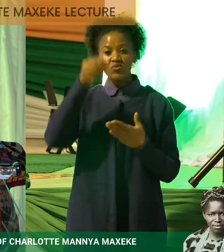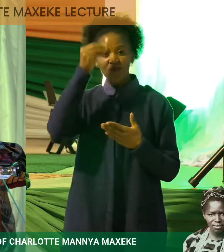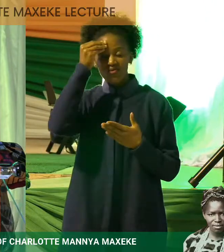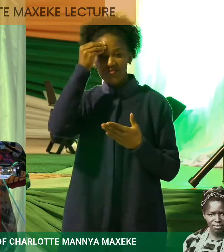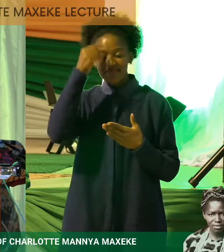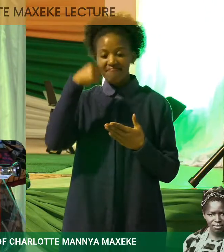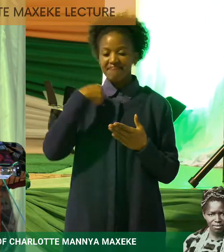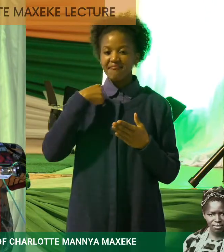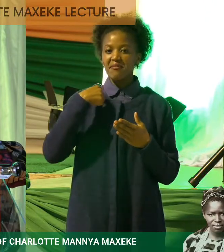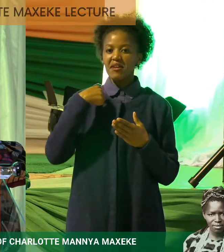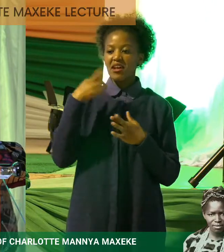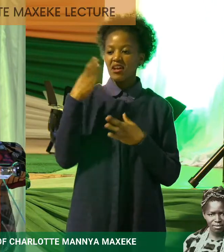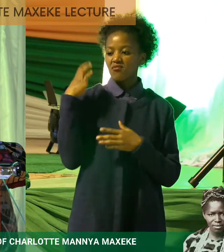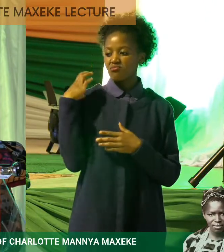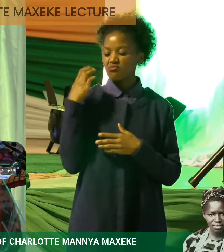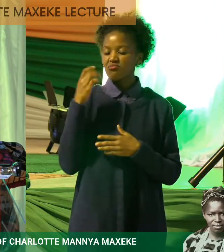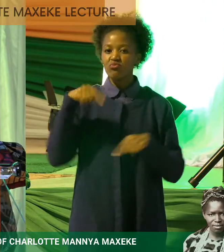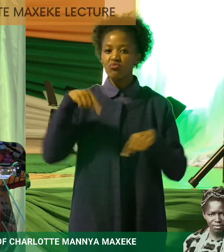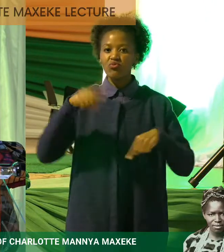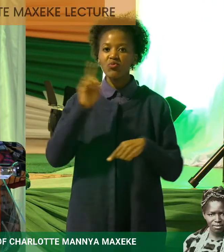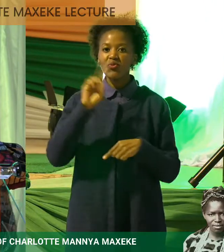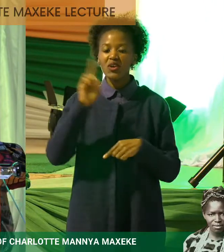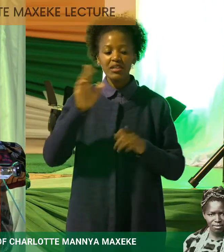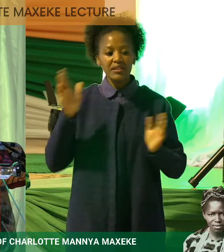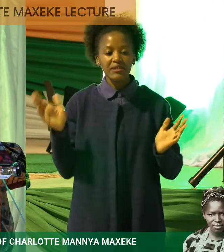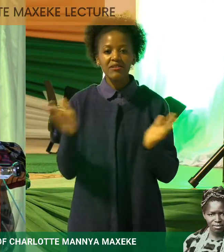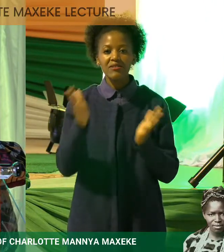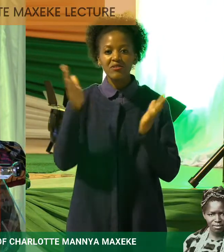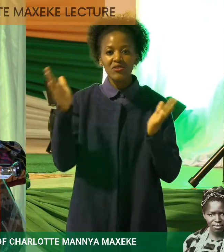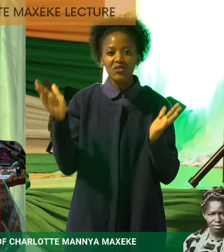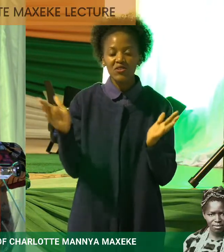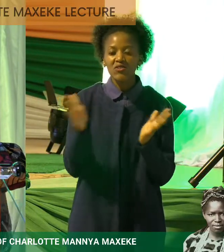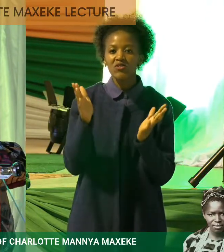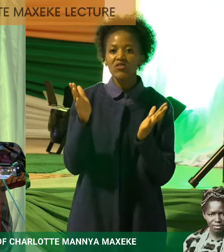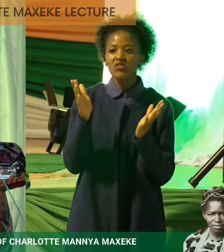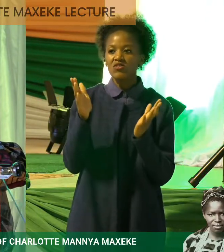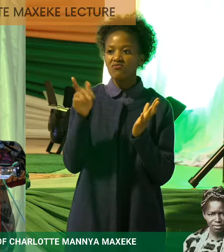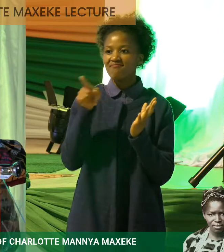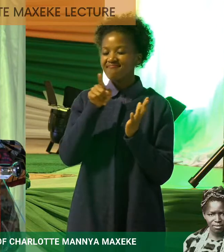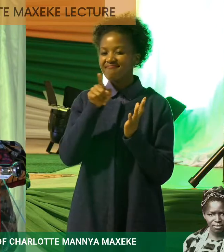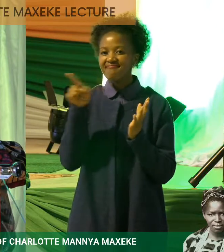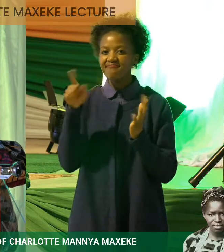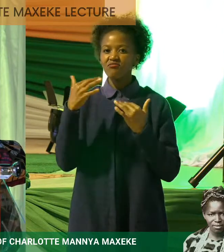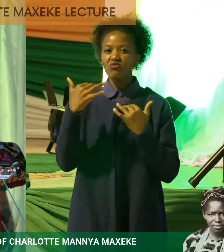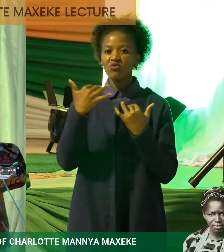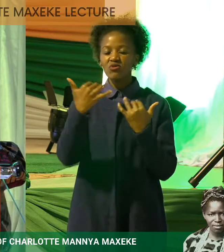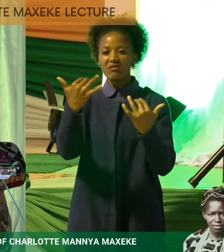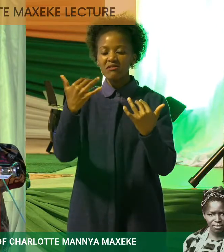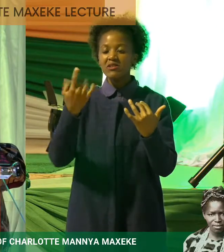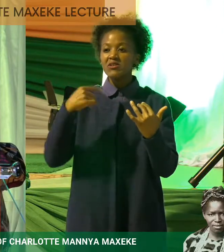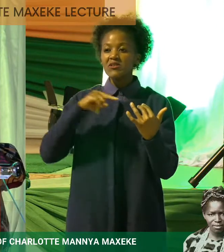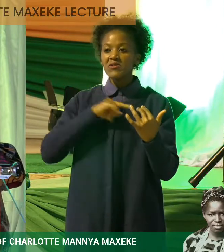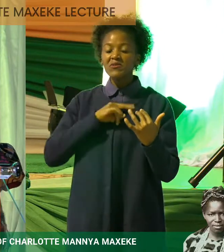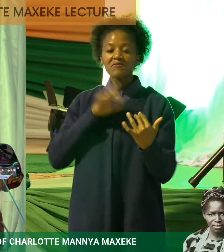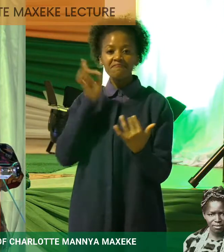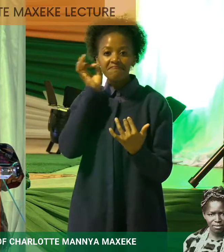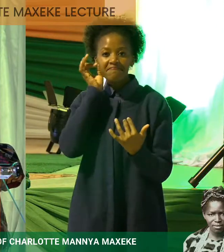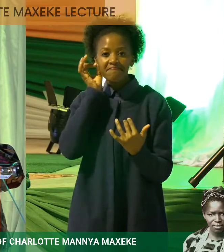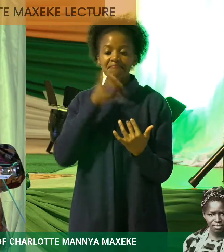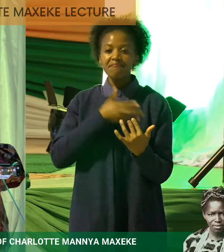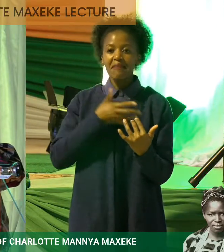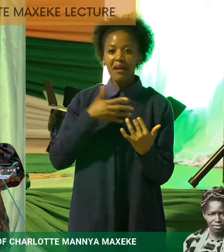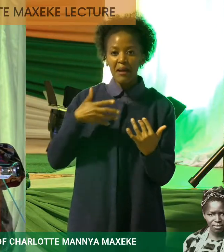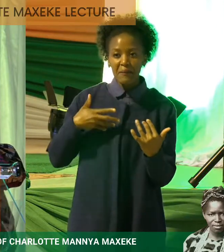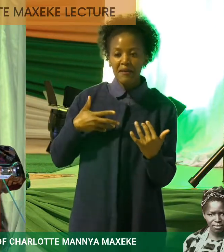is to encourage the response from the audience, because we have heard Umama and